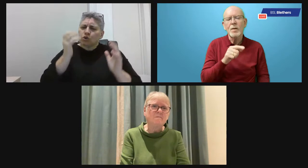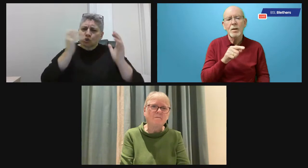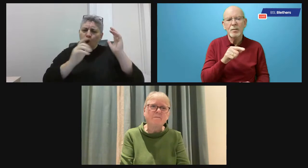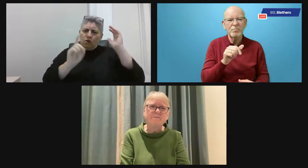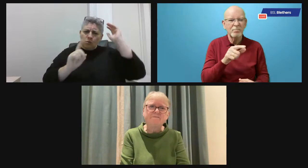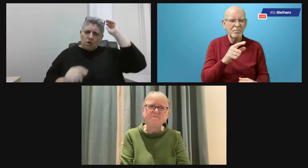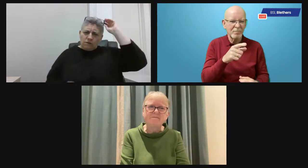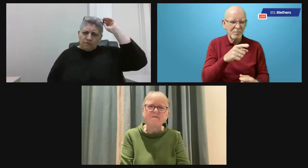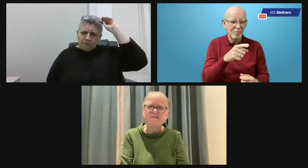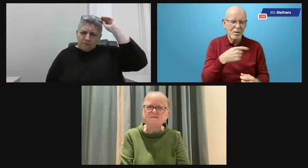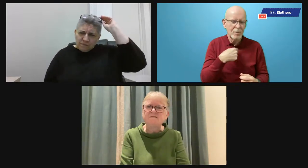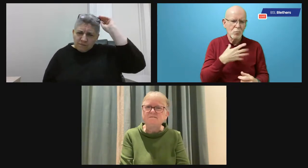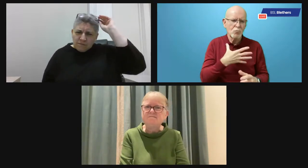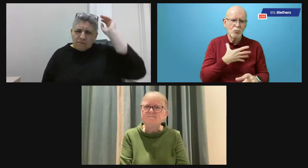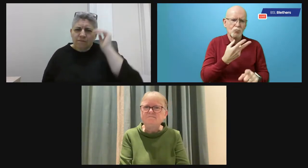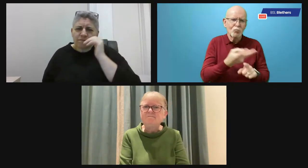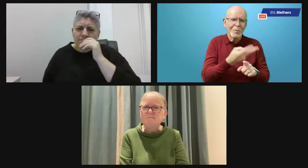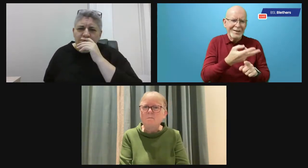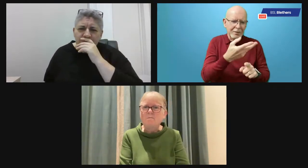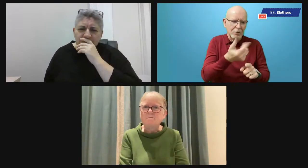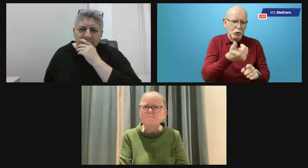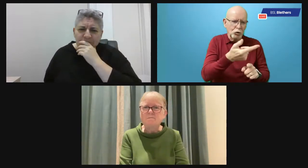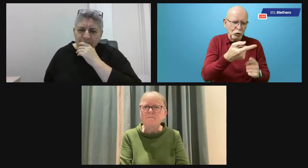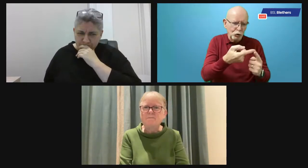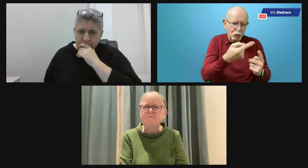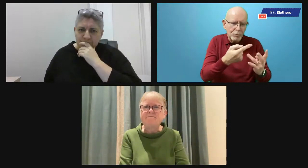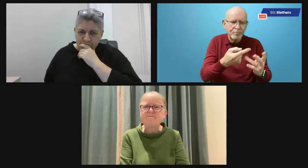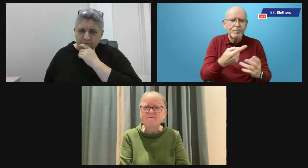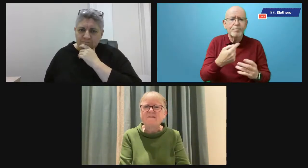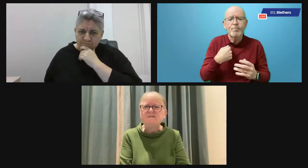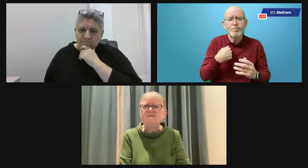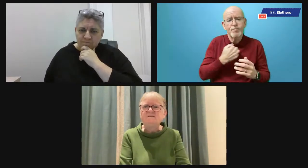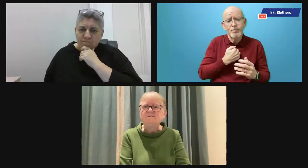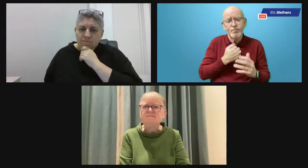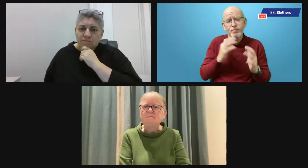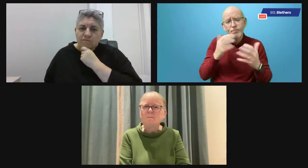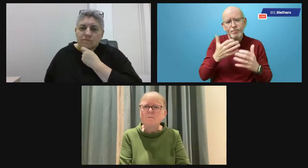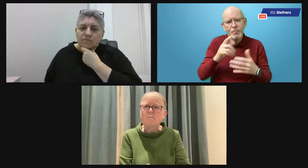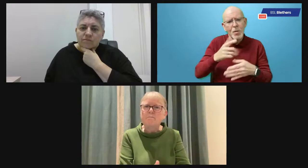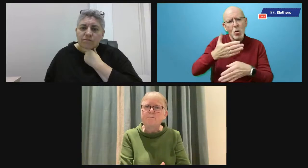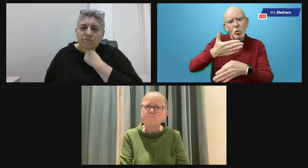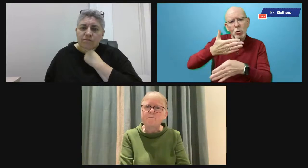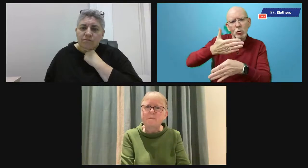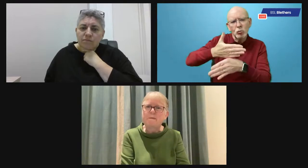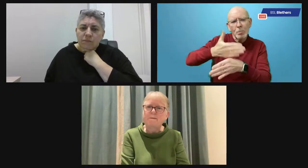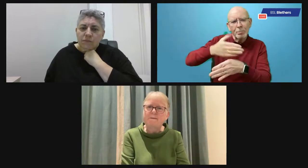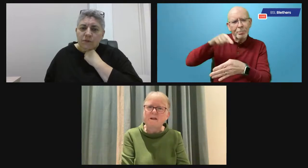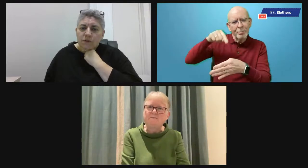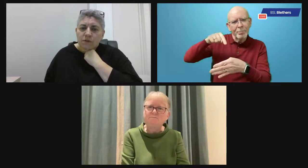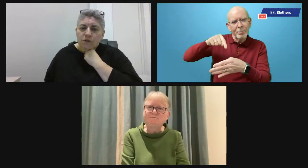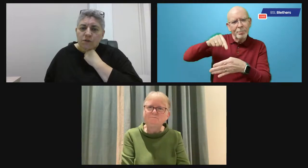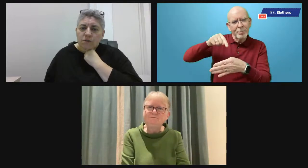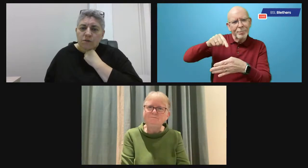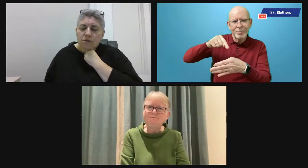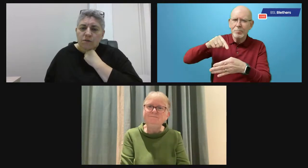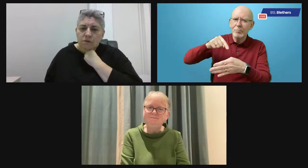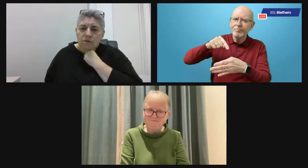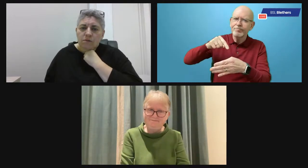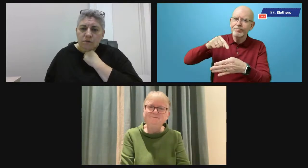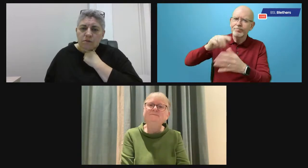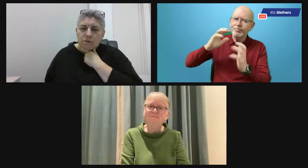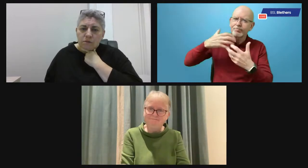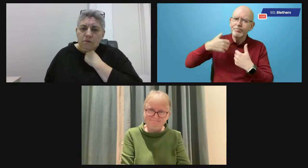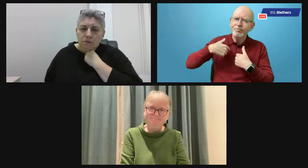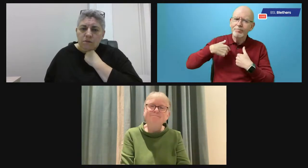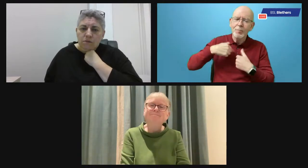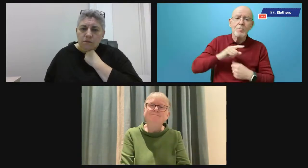there. Clark, you wanted to say something? I'm not going to repeat what Emma said. I agree with it all, but